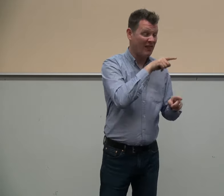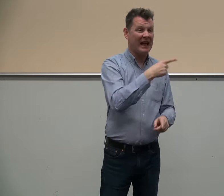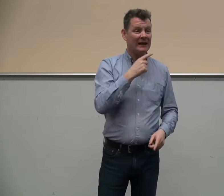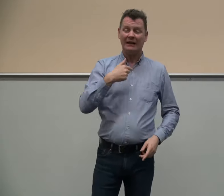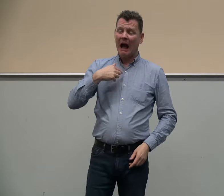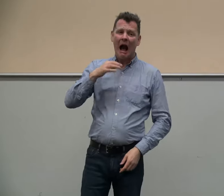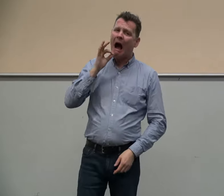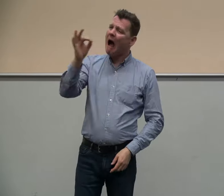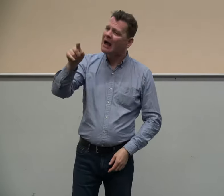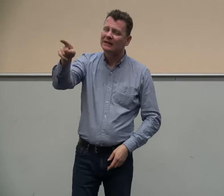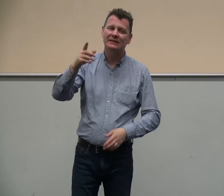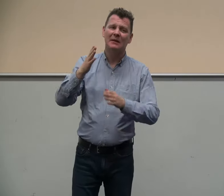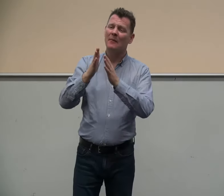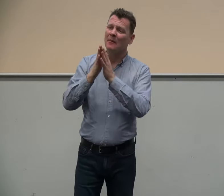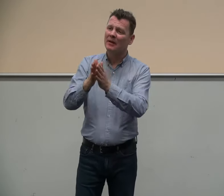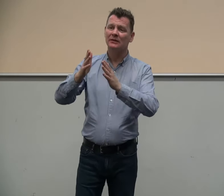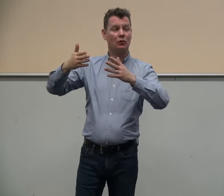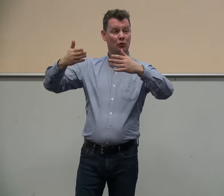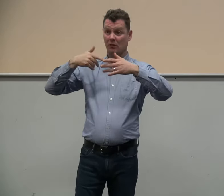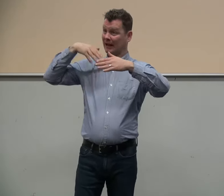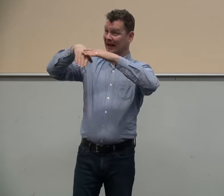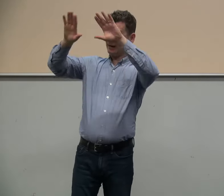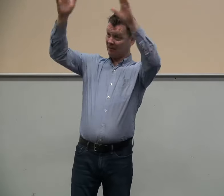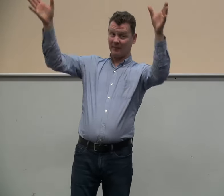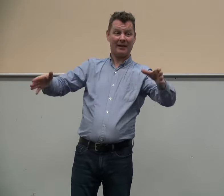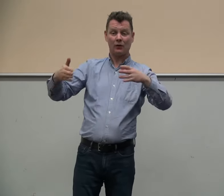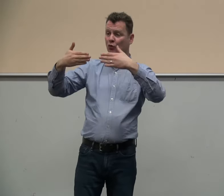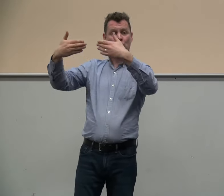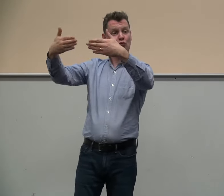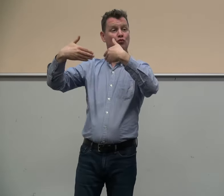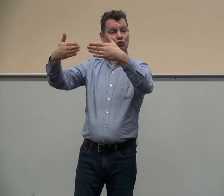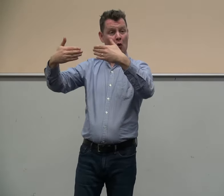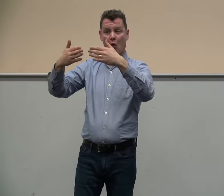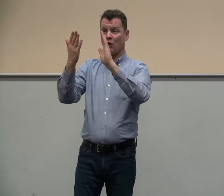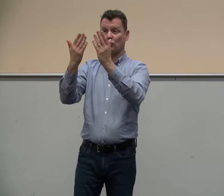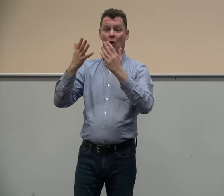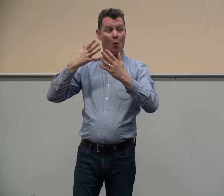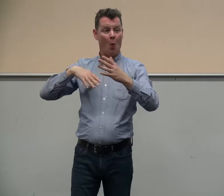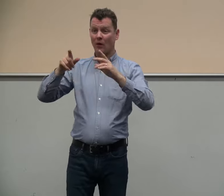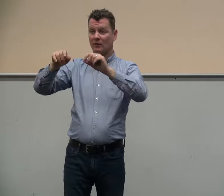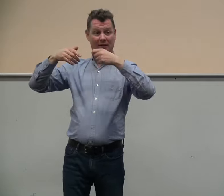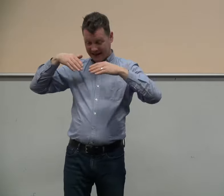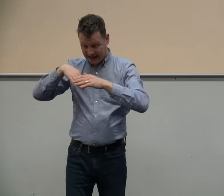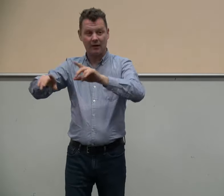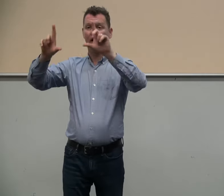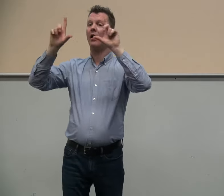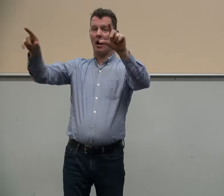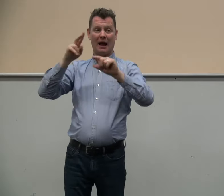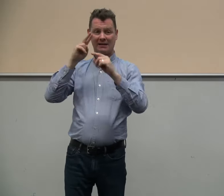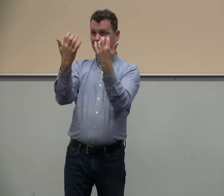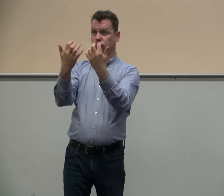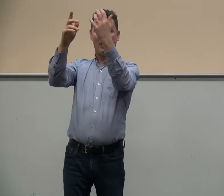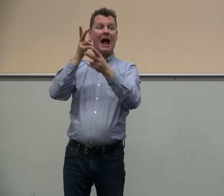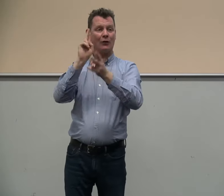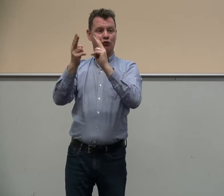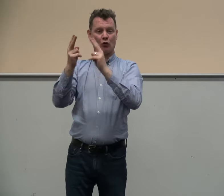signs are put on the doors into the auditorium that with a picture of where the interpreter is going to be standing. So that